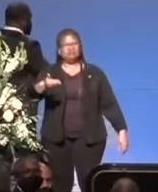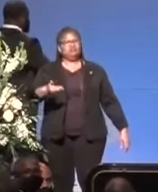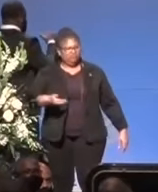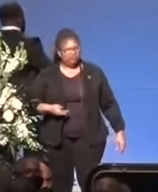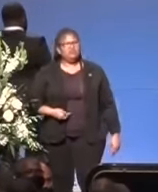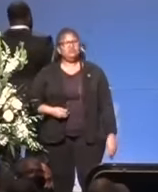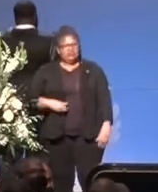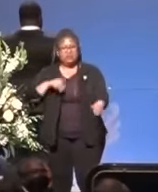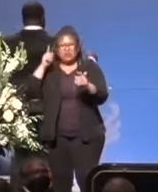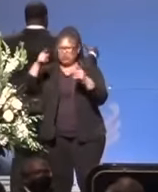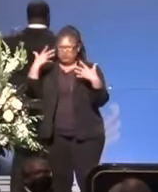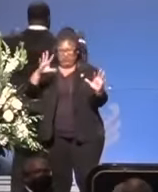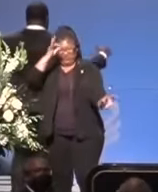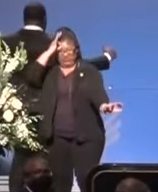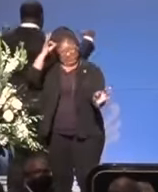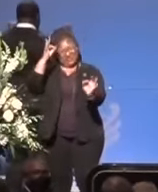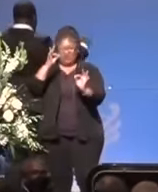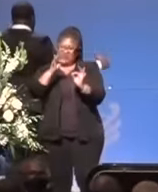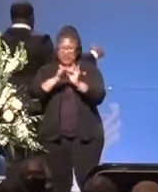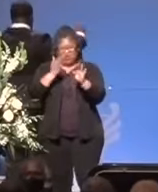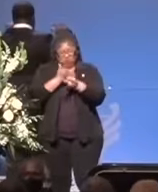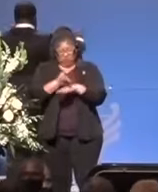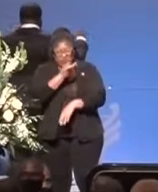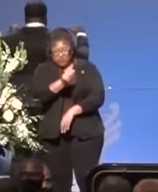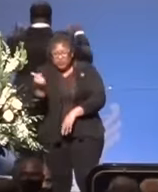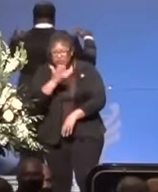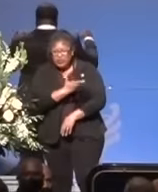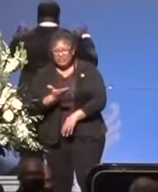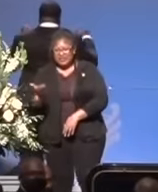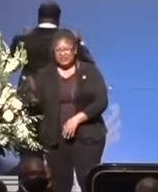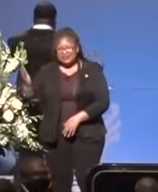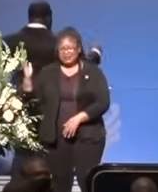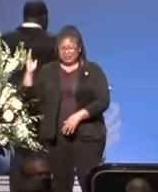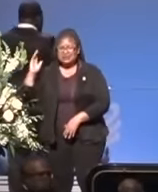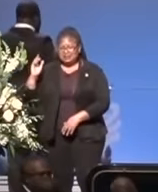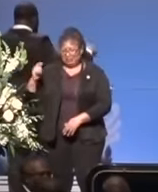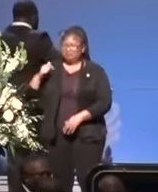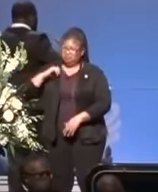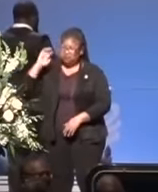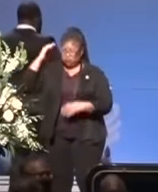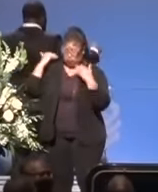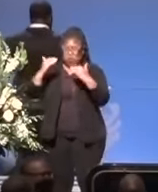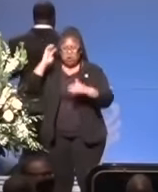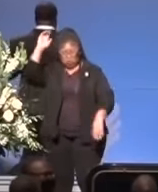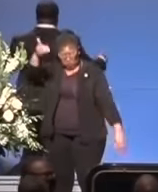Yes. You've been faithful about a few things. Welcome my